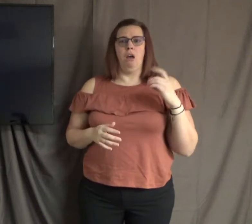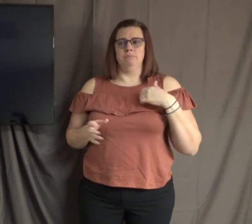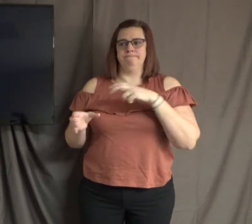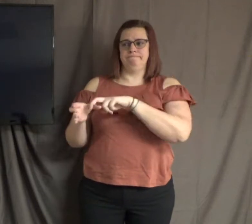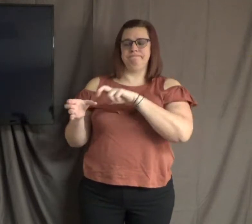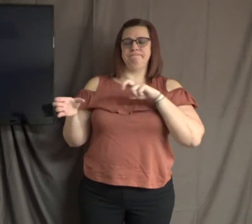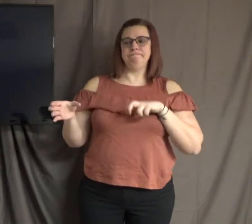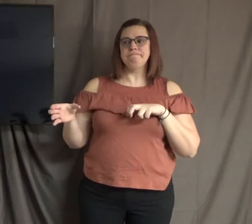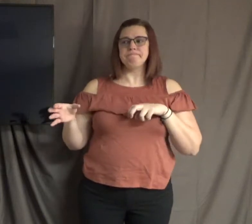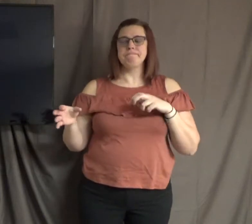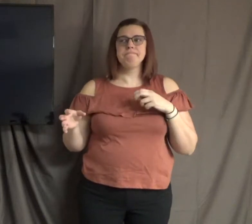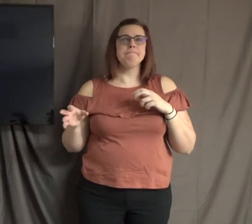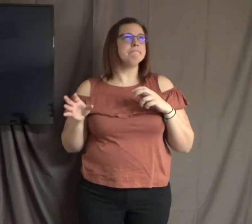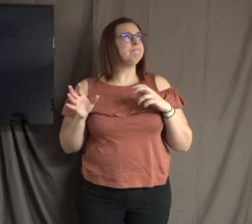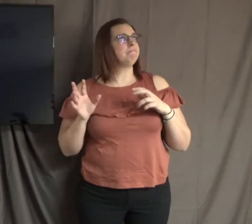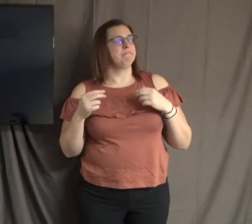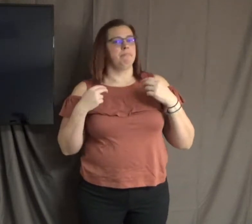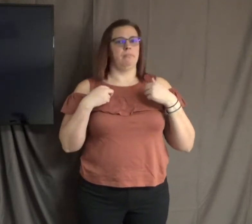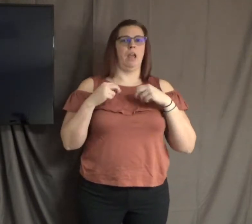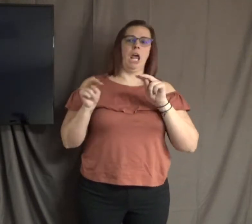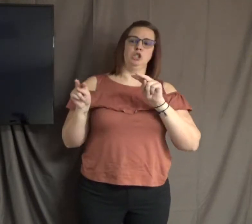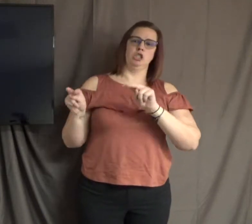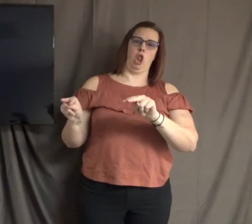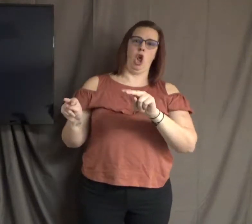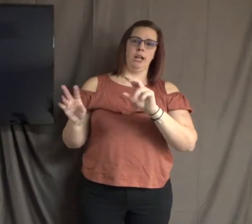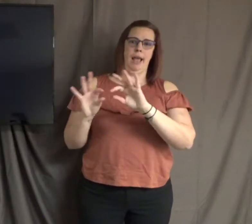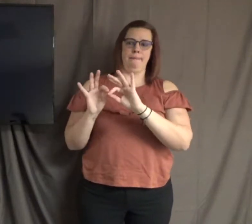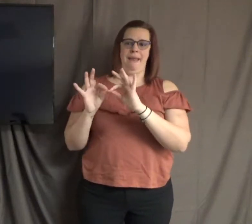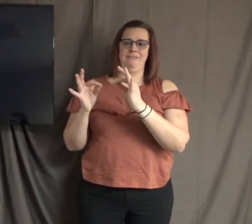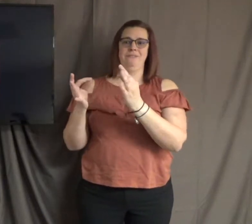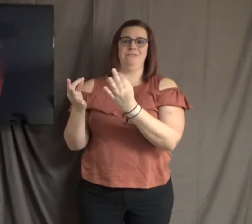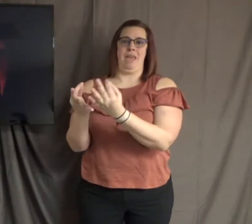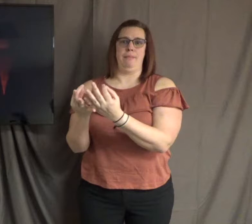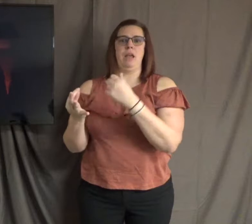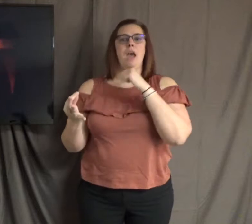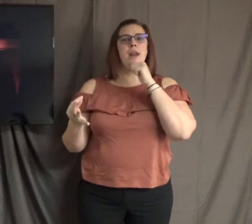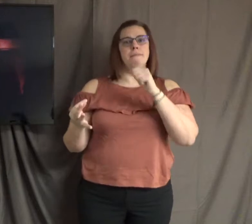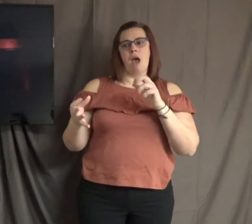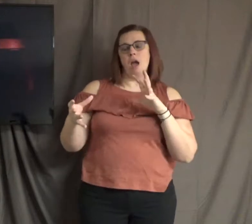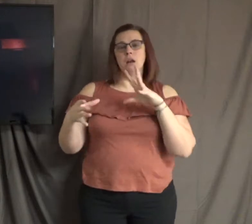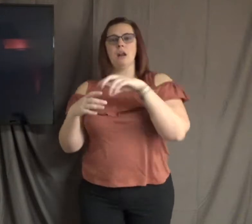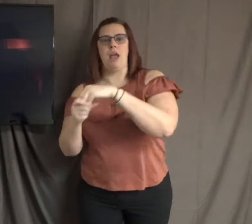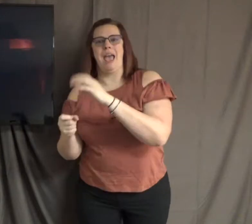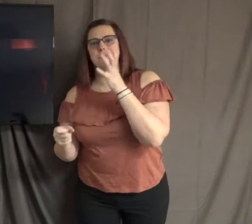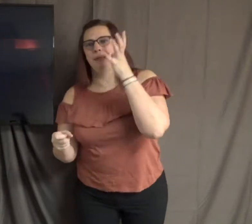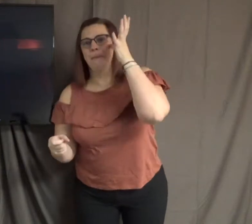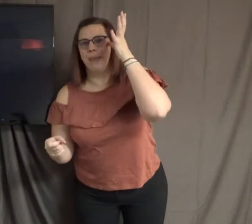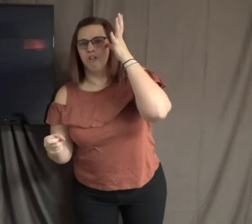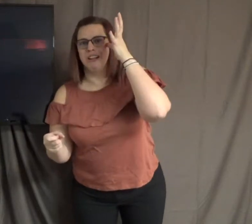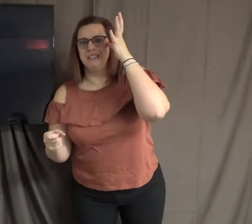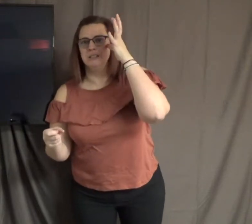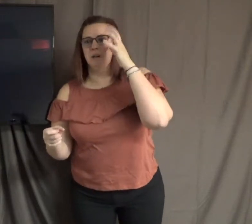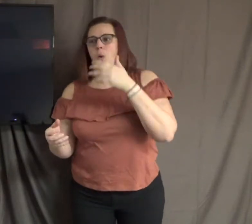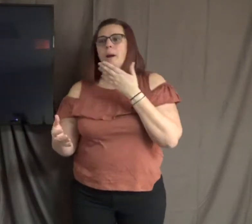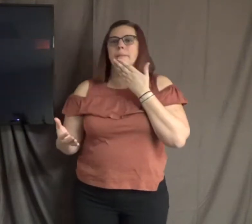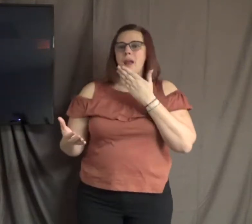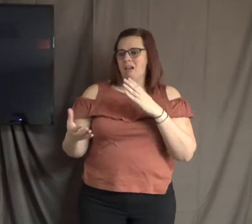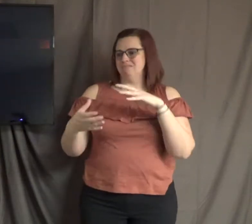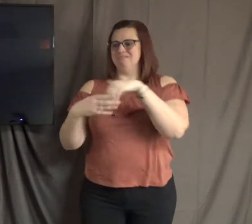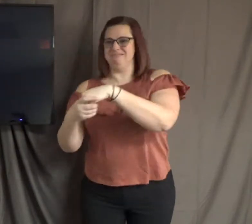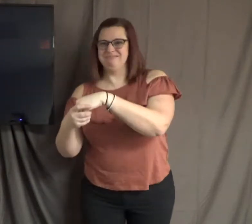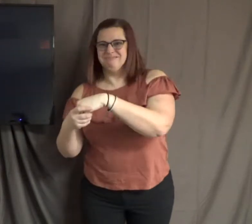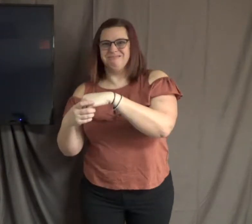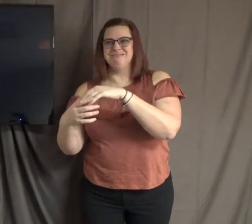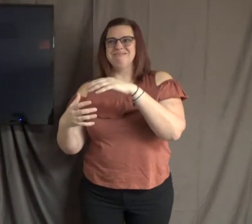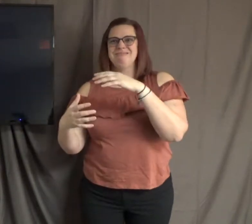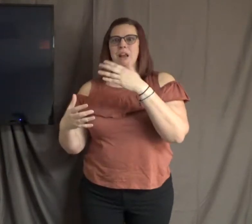and I start looking in at my family and stop being as good a parent or as good a husband as I can be. That's not the kind of